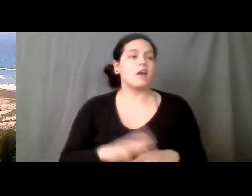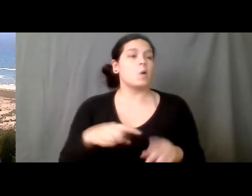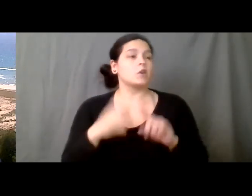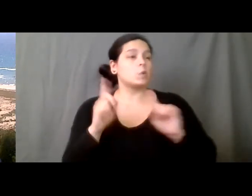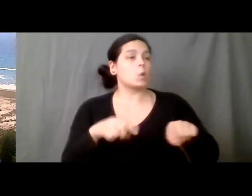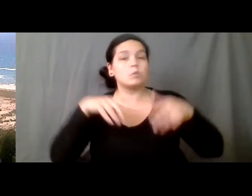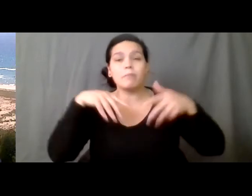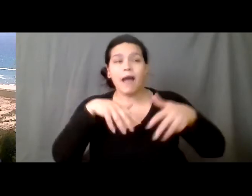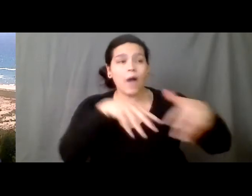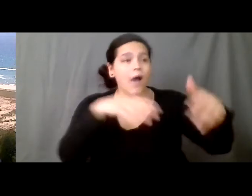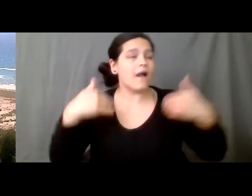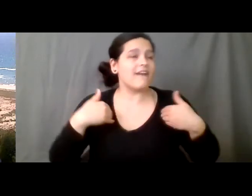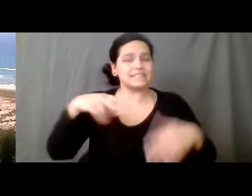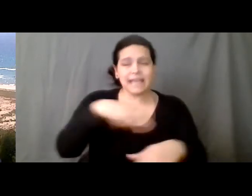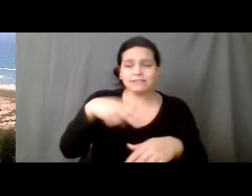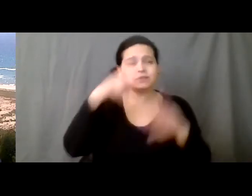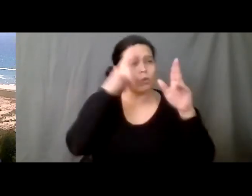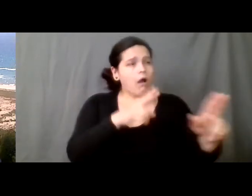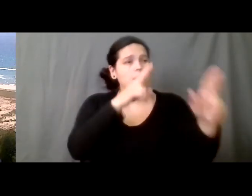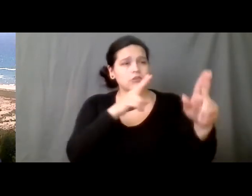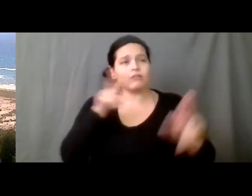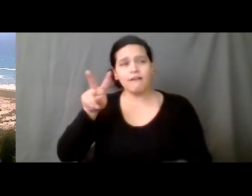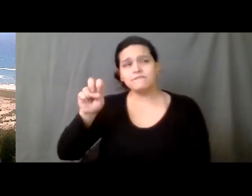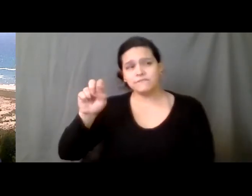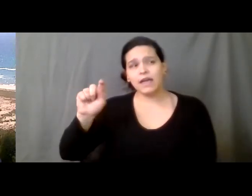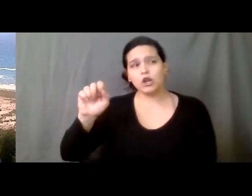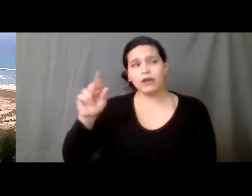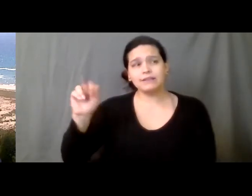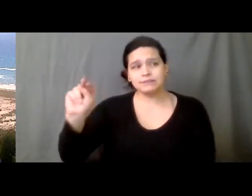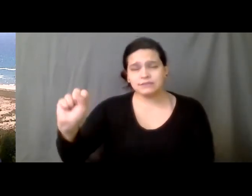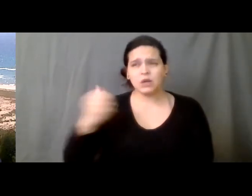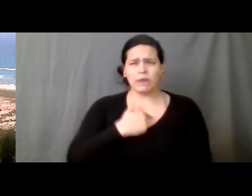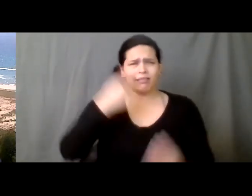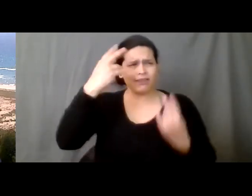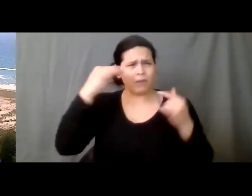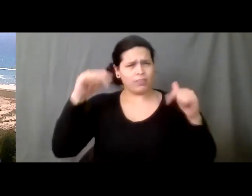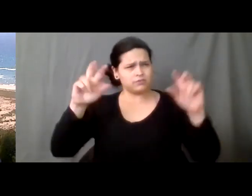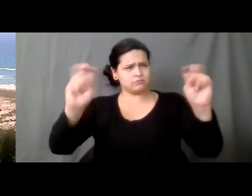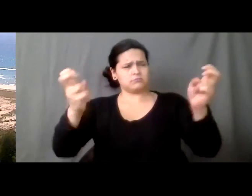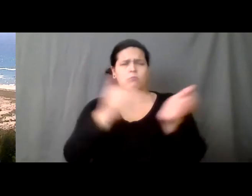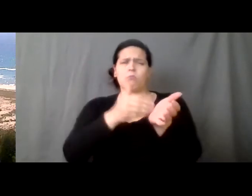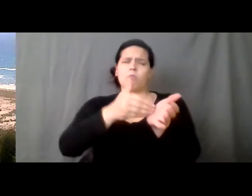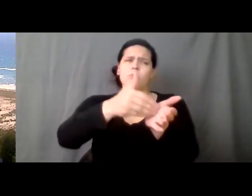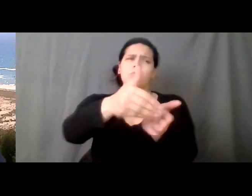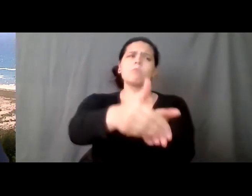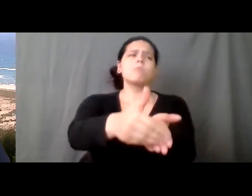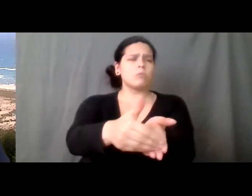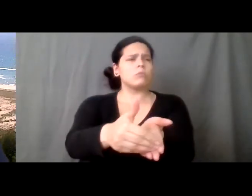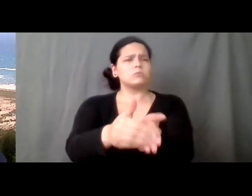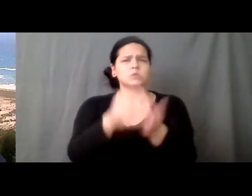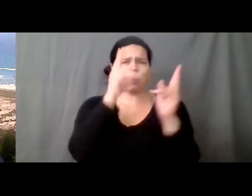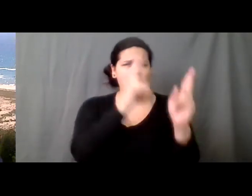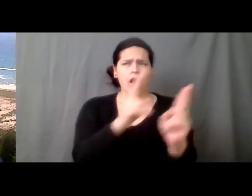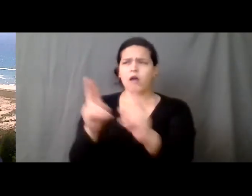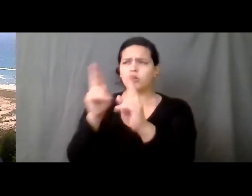veterans. And we have, we think about this a lot, and there'll be a lot of the, to honor those veterans